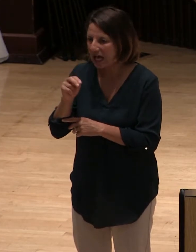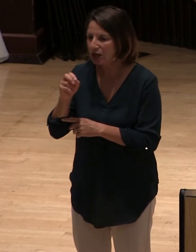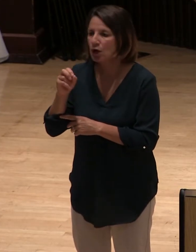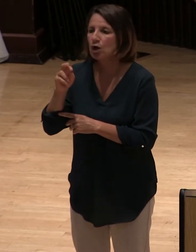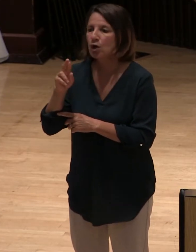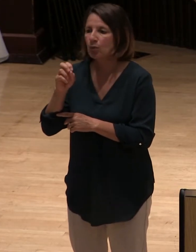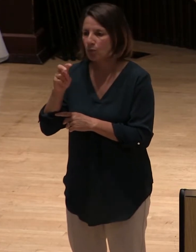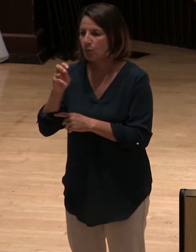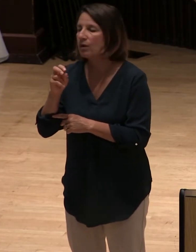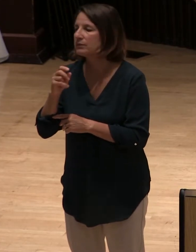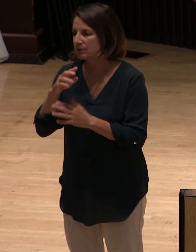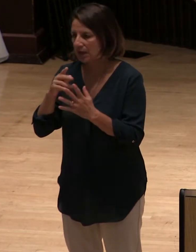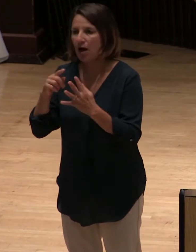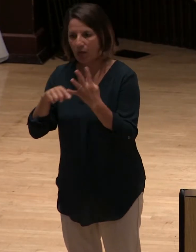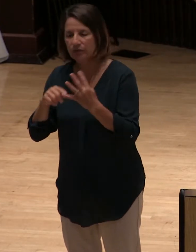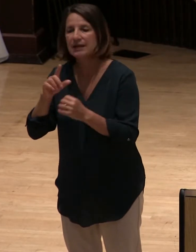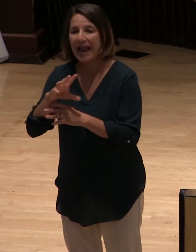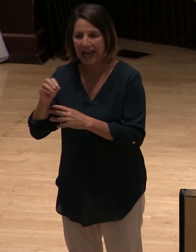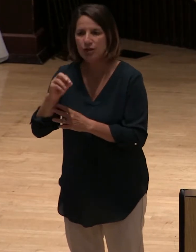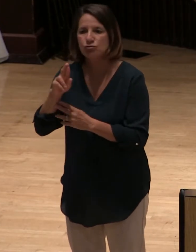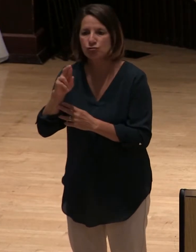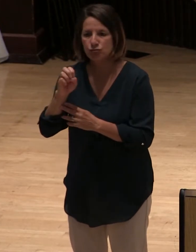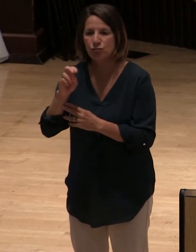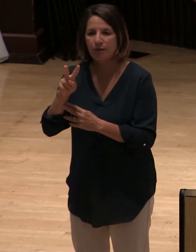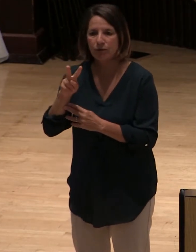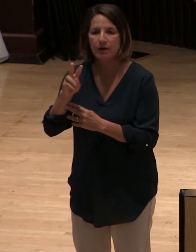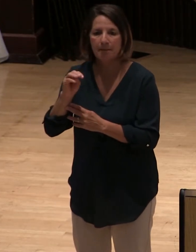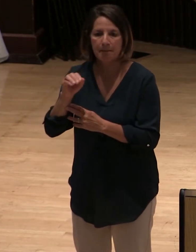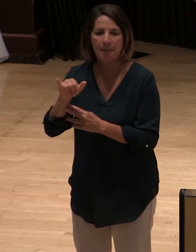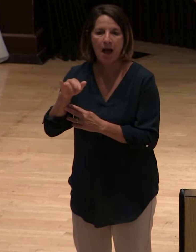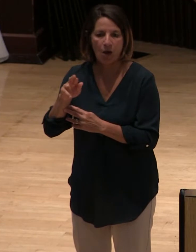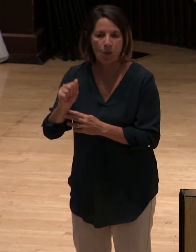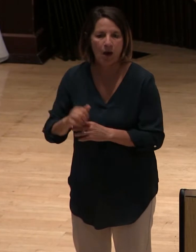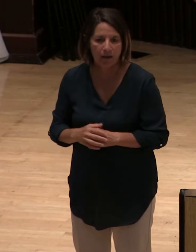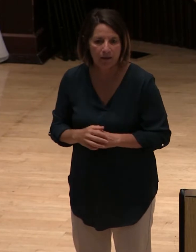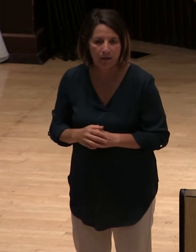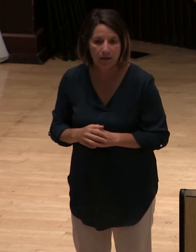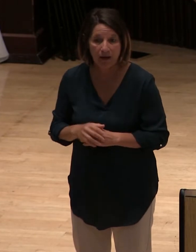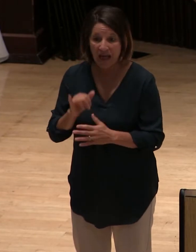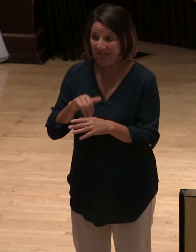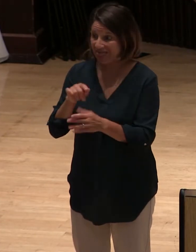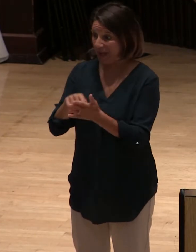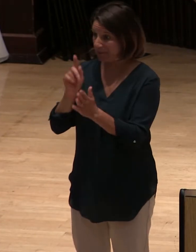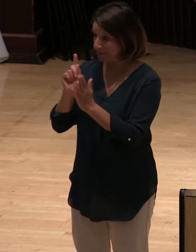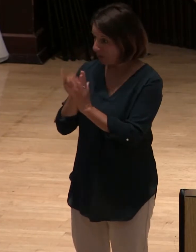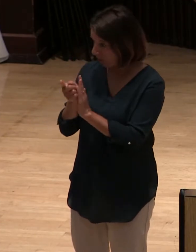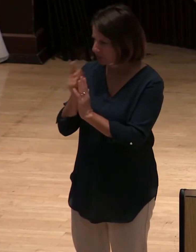and Reverend Myra. In that moment, it was a big deal. It was even